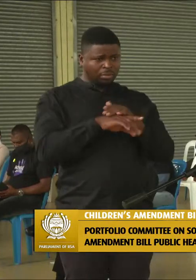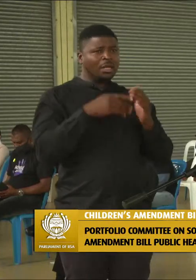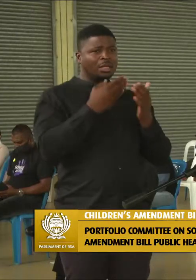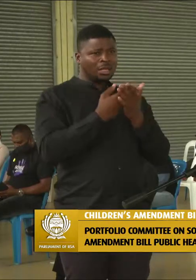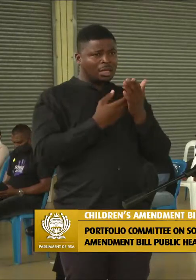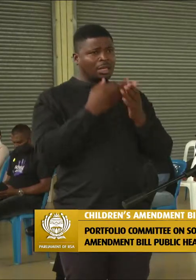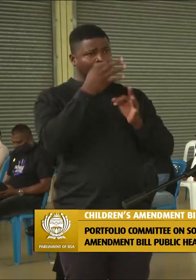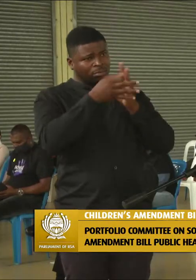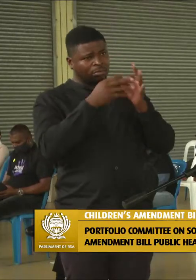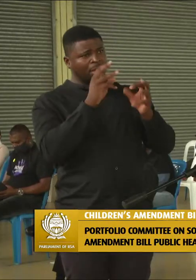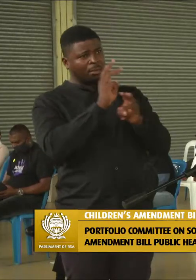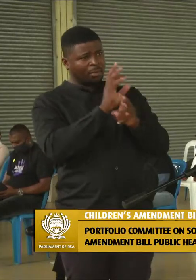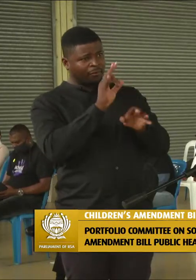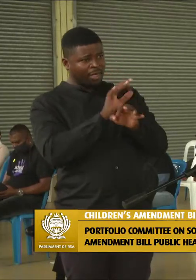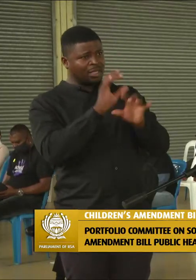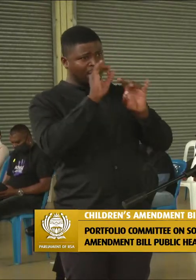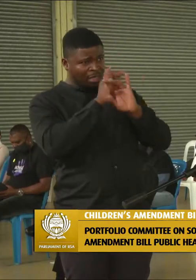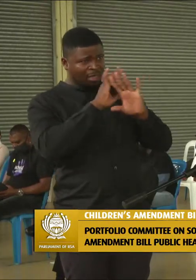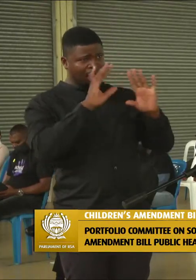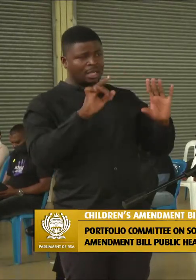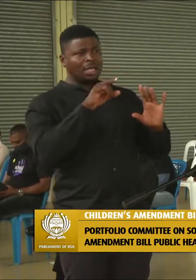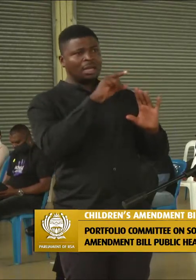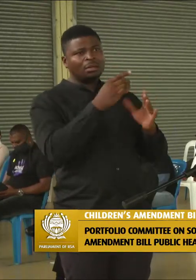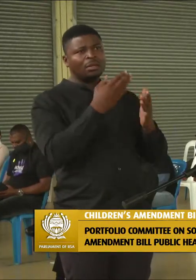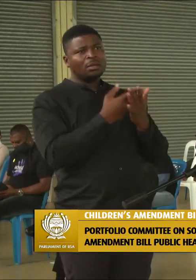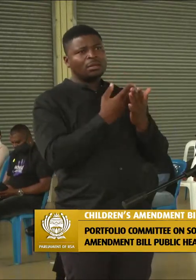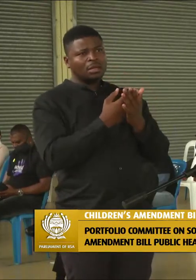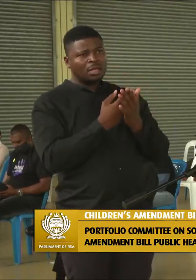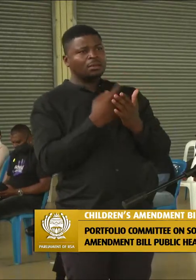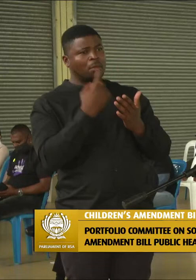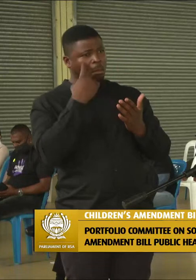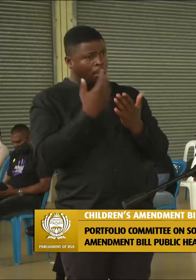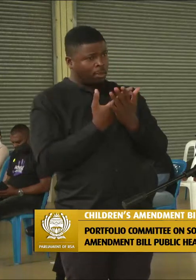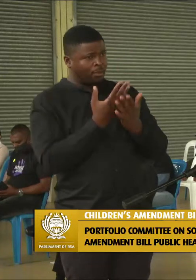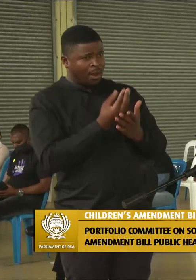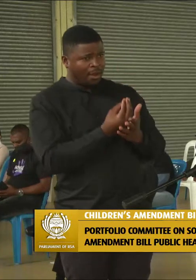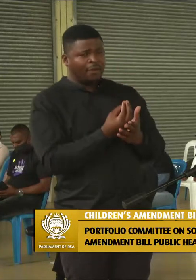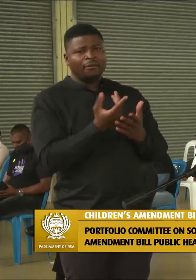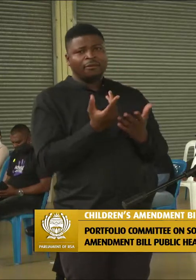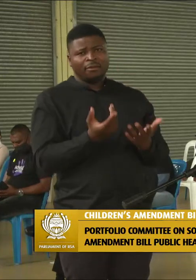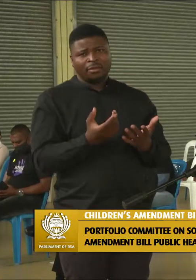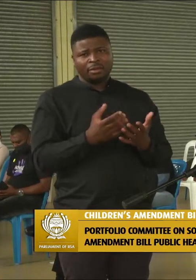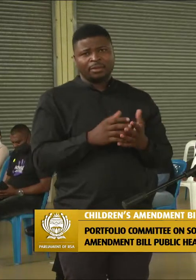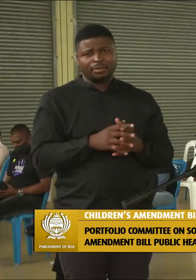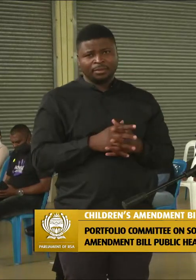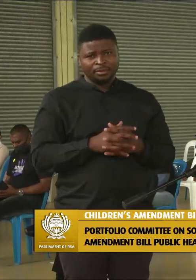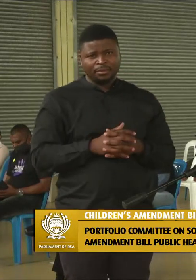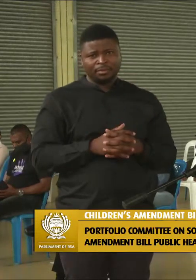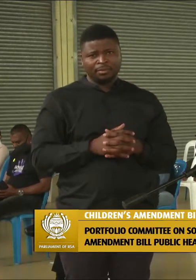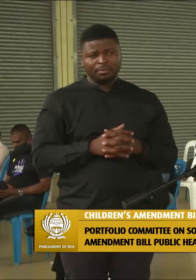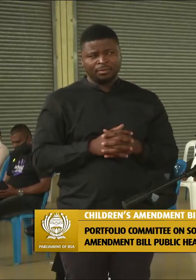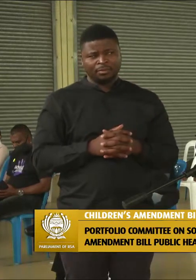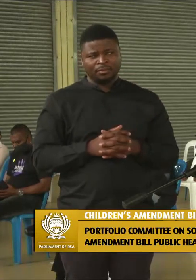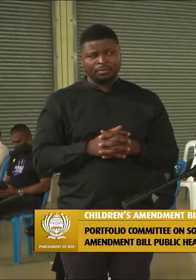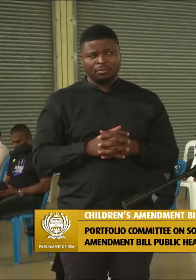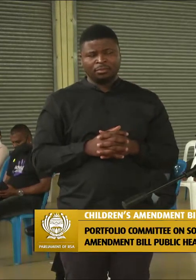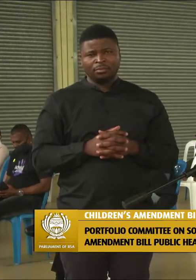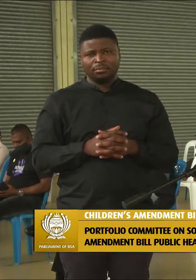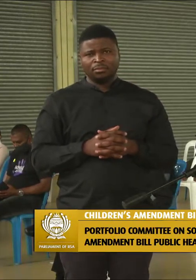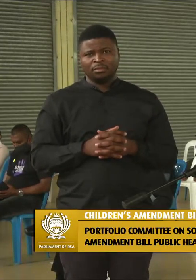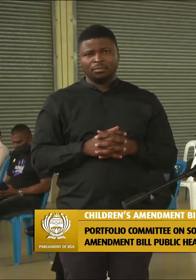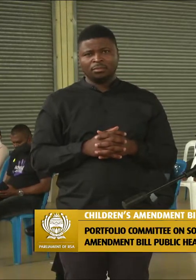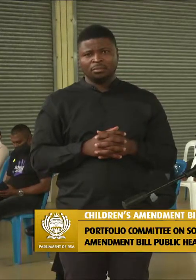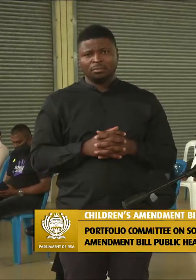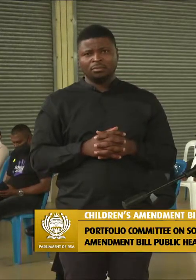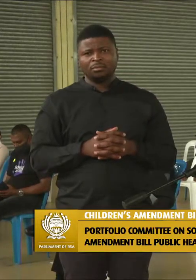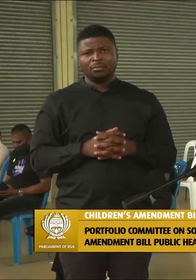umzali akambiki kodwa manje sisinokwesaba sibachazele kahle leyo organization khona bazokwazi ukuthatha mhlambe mesebenzisa kuma